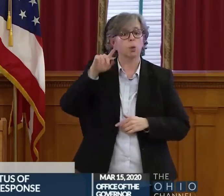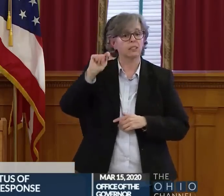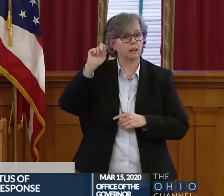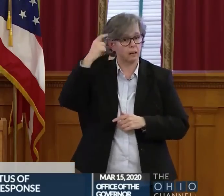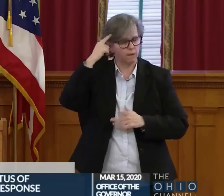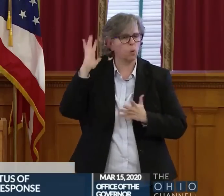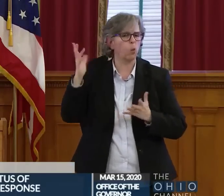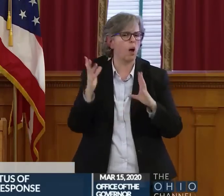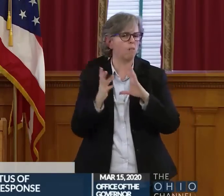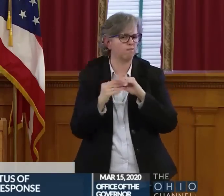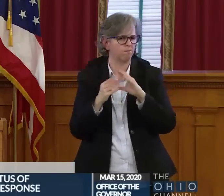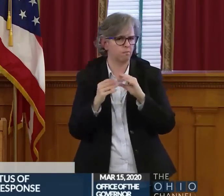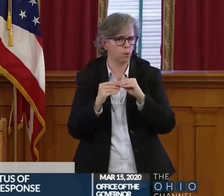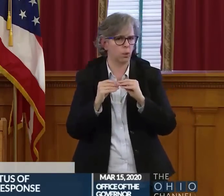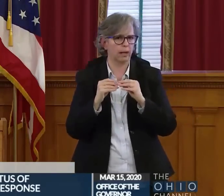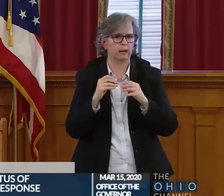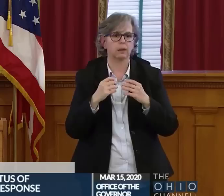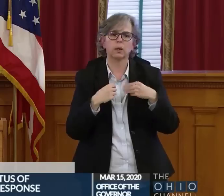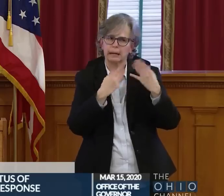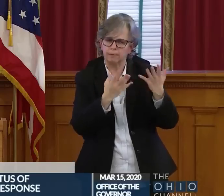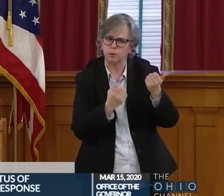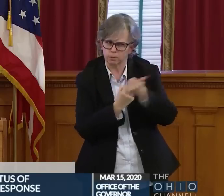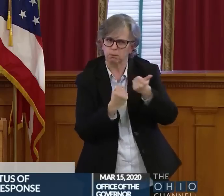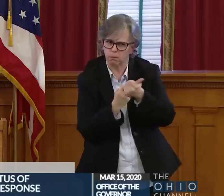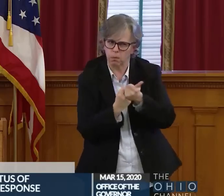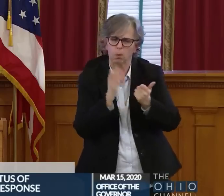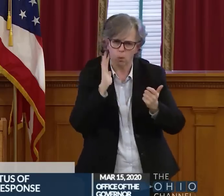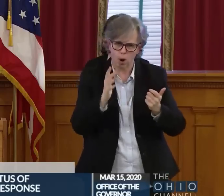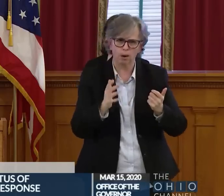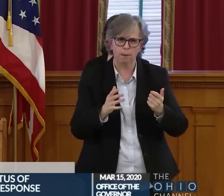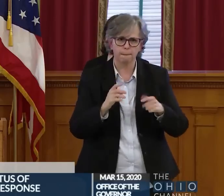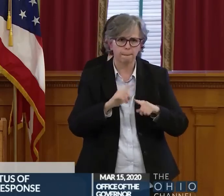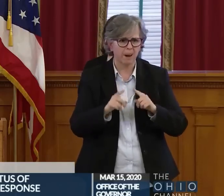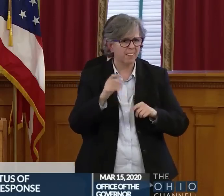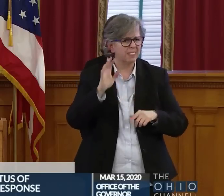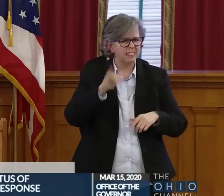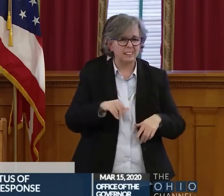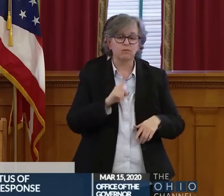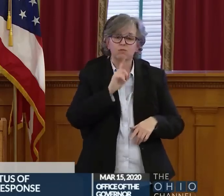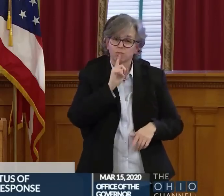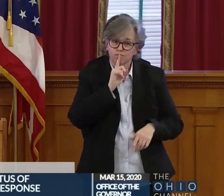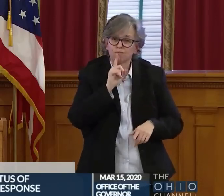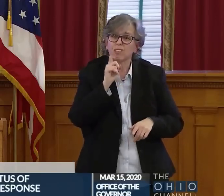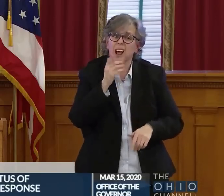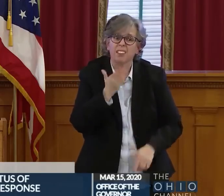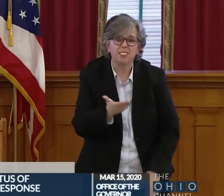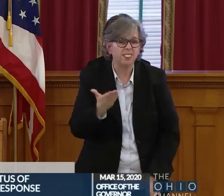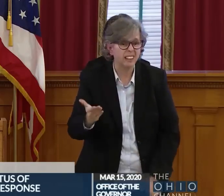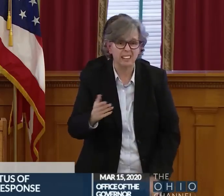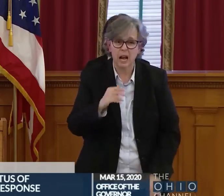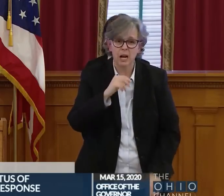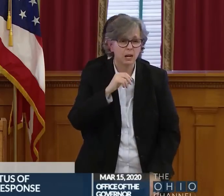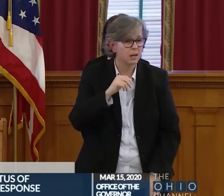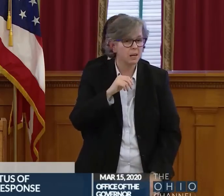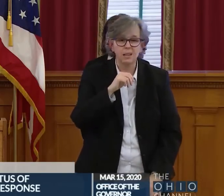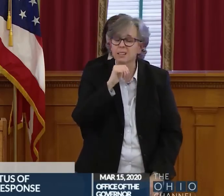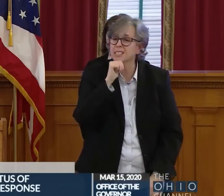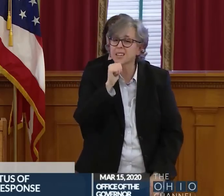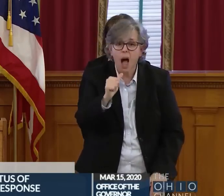But please know, everyone, this is the real thing. This is not a drill. This is the once-in-a-lifetime pandemic,